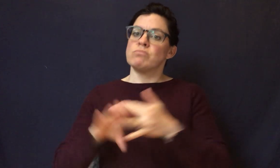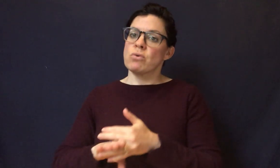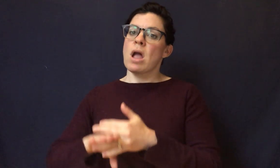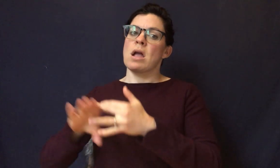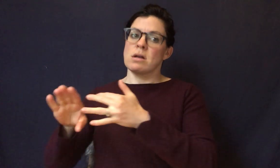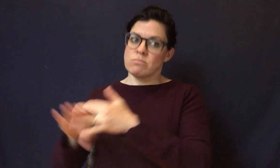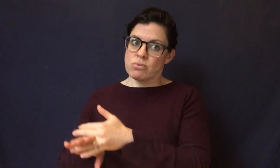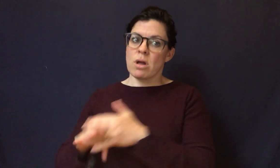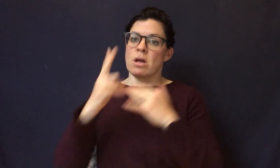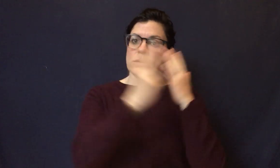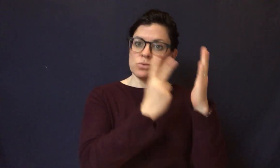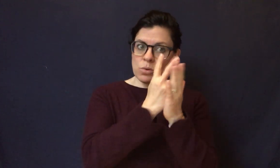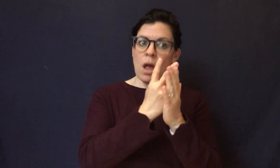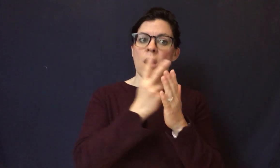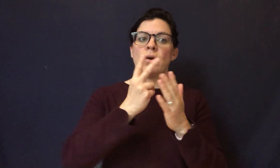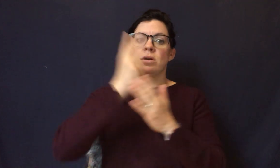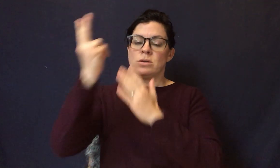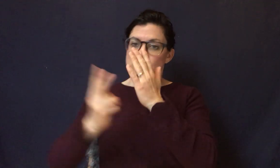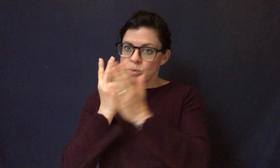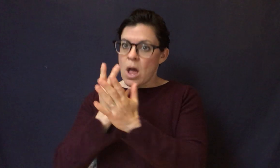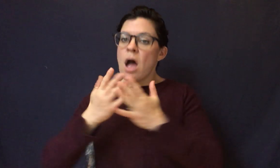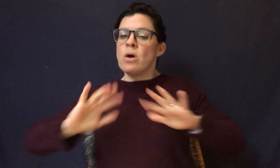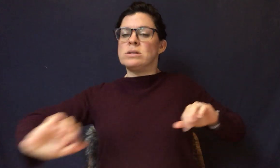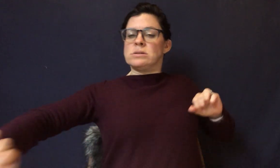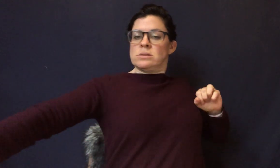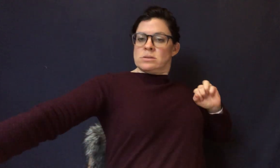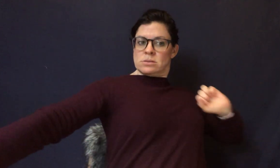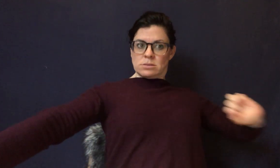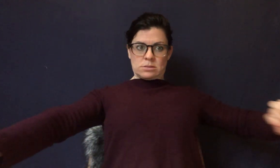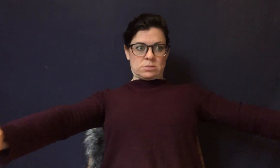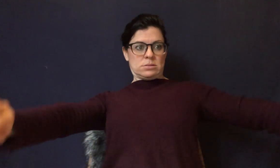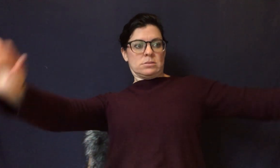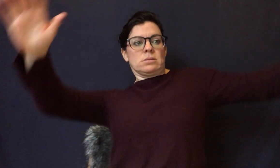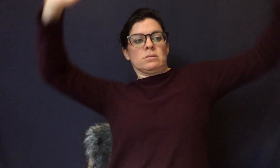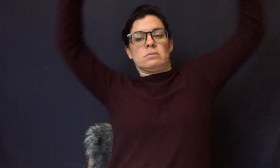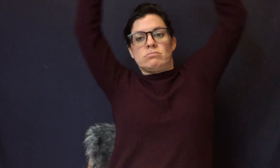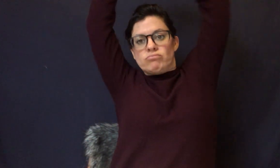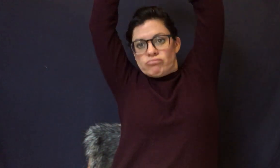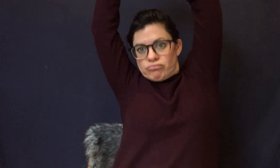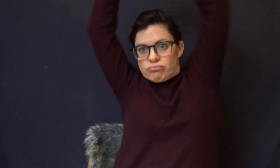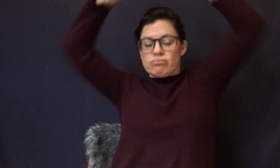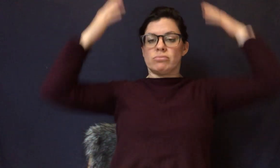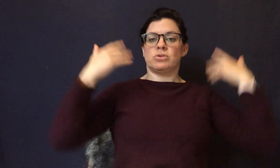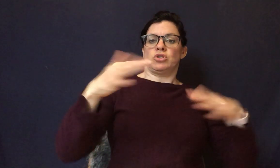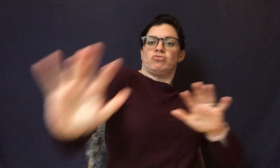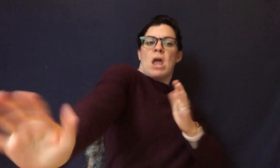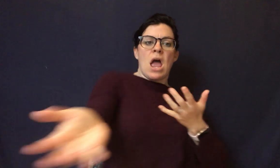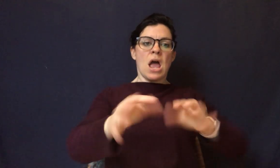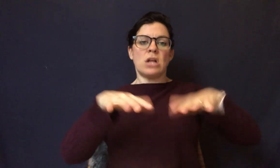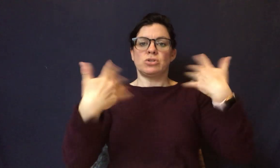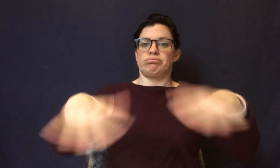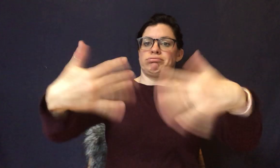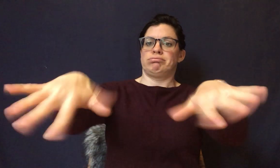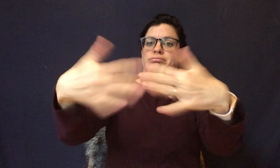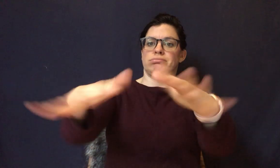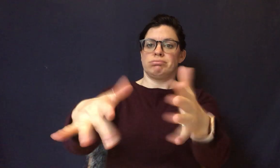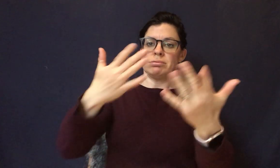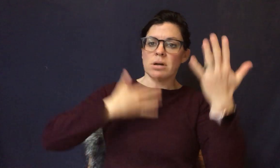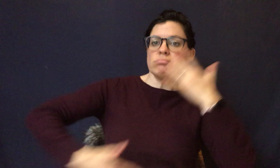to keep the blood flow, all right. Okay, rotate with coworkers if possible, okay. Rotate your job with other people so